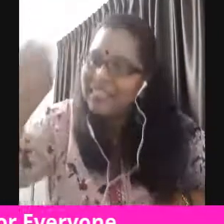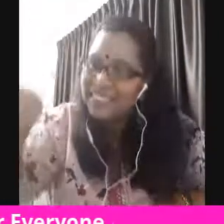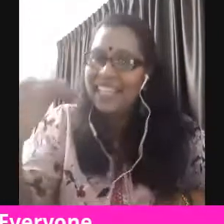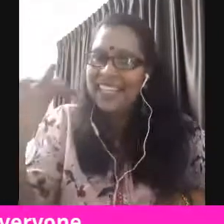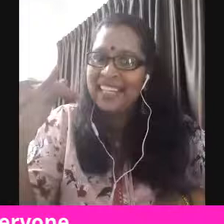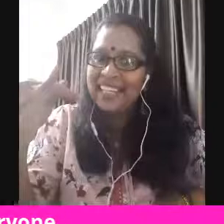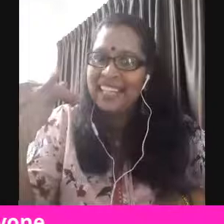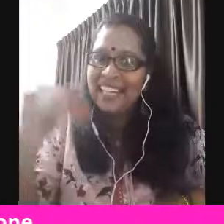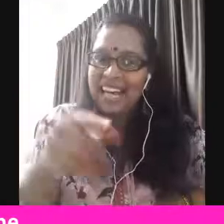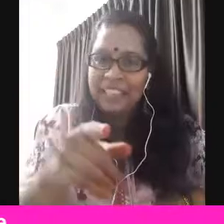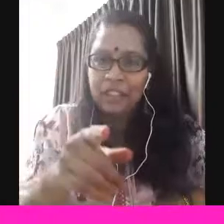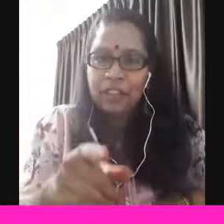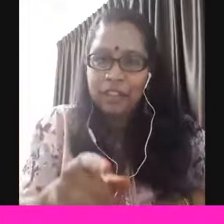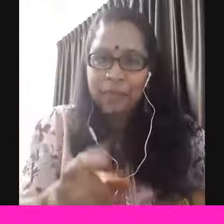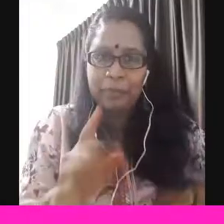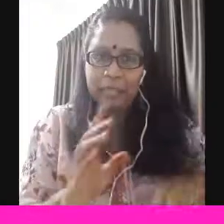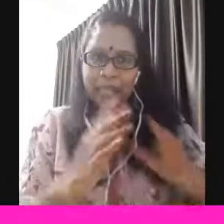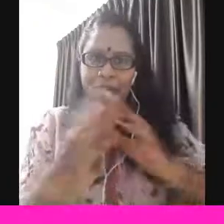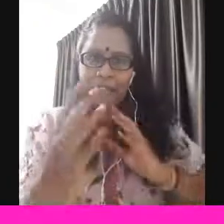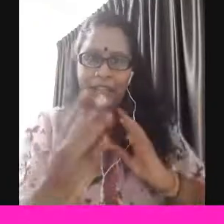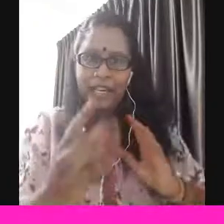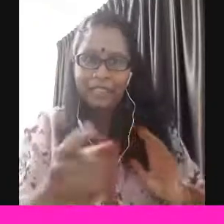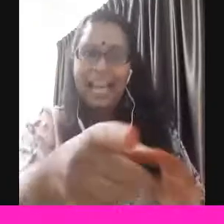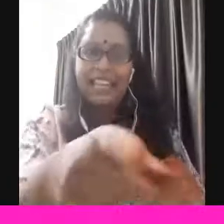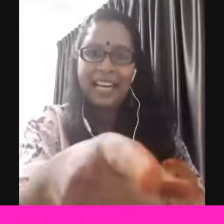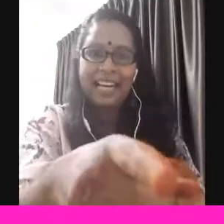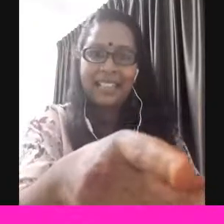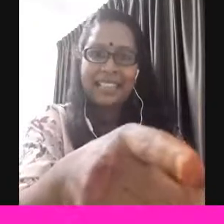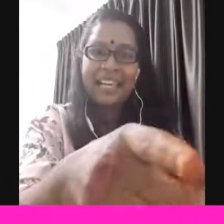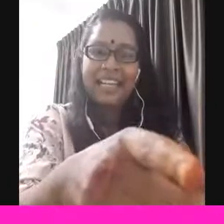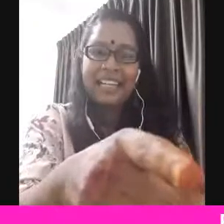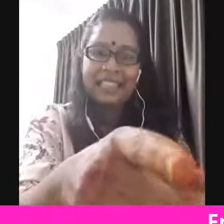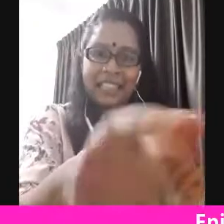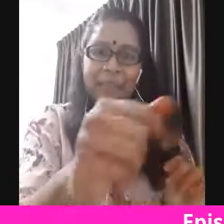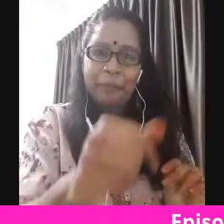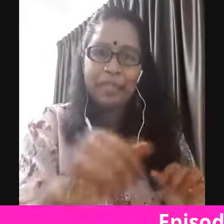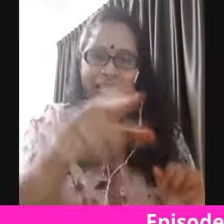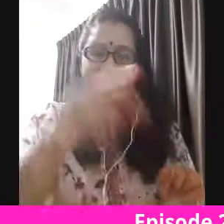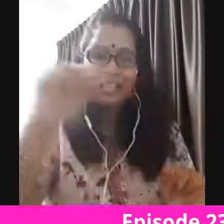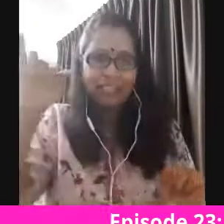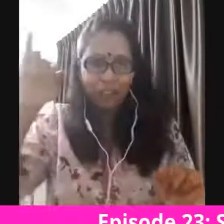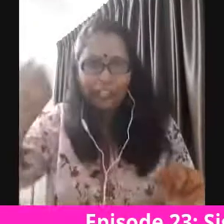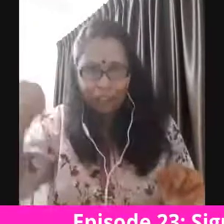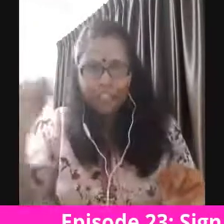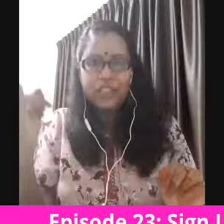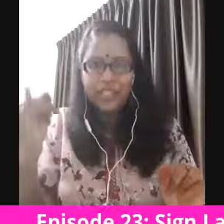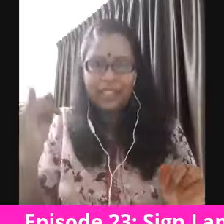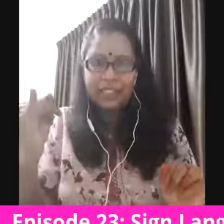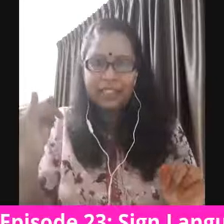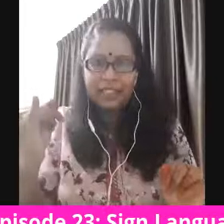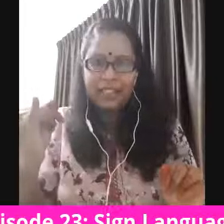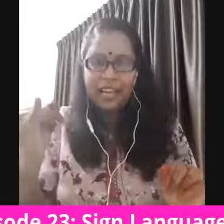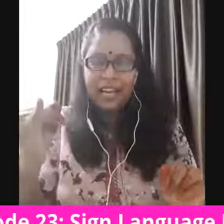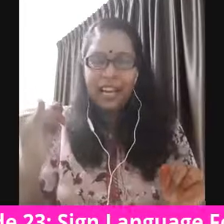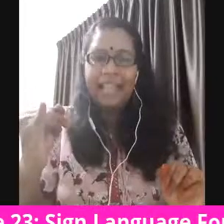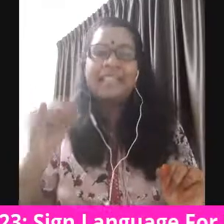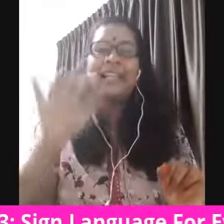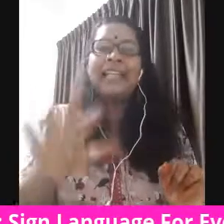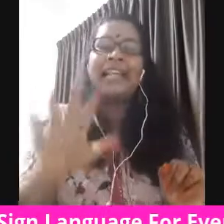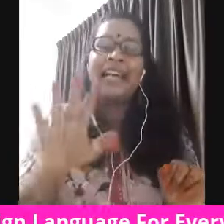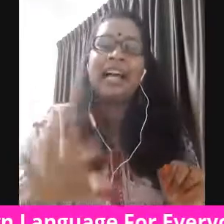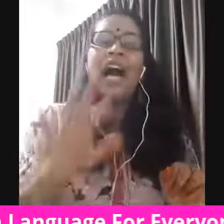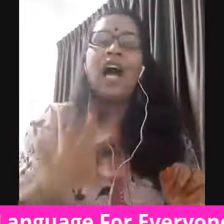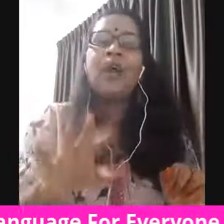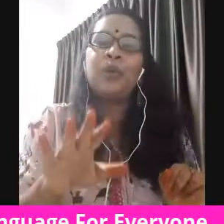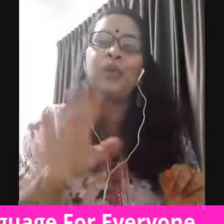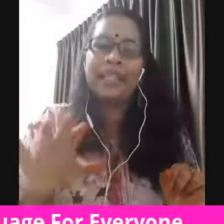book, J. I think you're J. correct, but So it's yeah, from yeah, top. yes, J. like Devapriya. Yeah, yeah, correct, correct, J. So it's